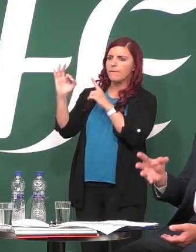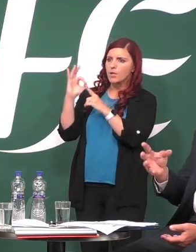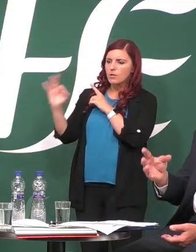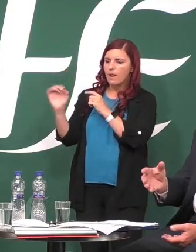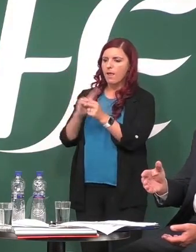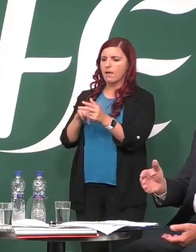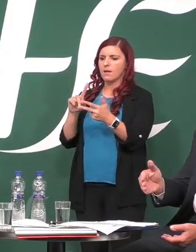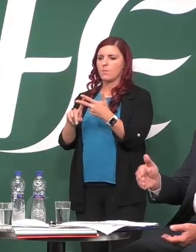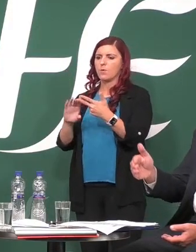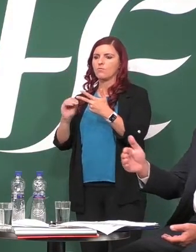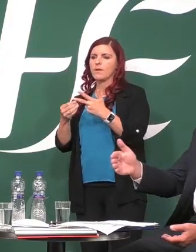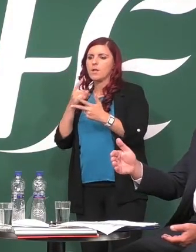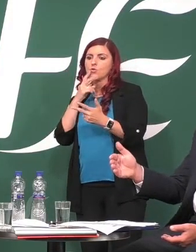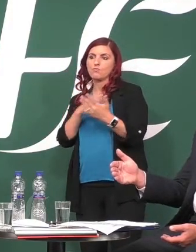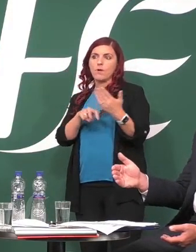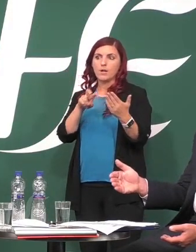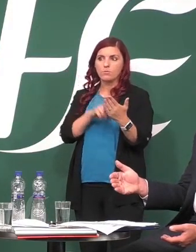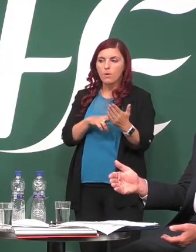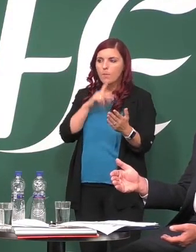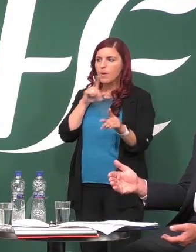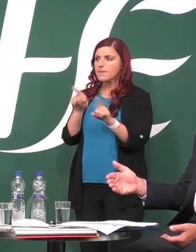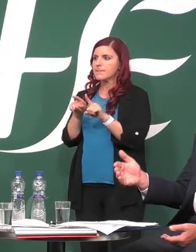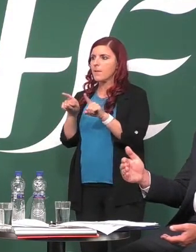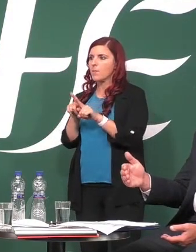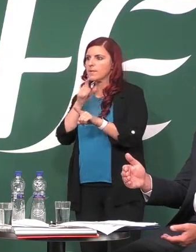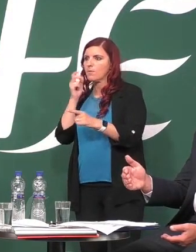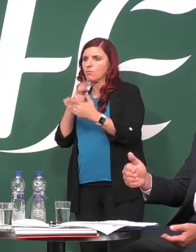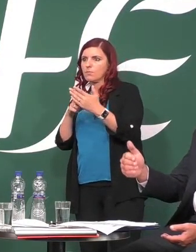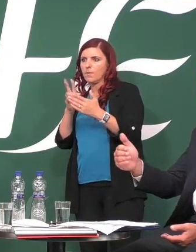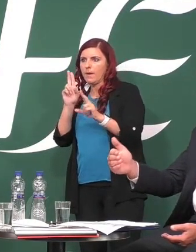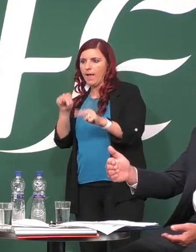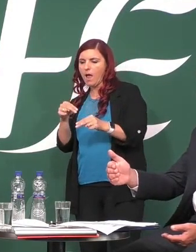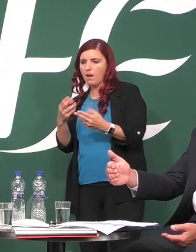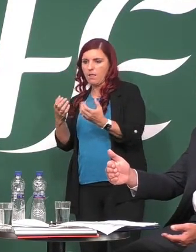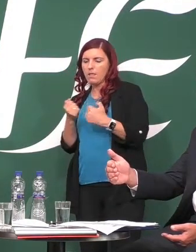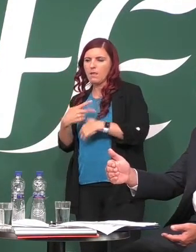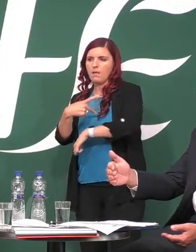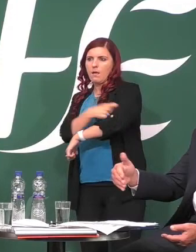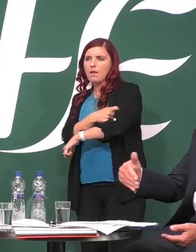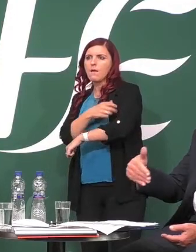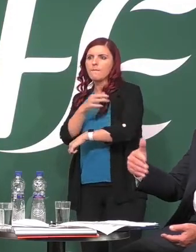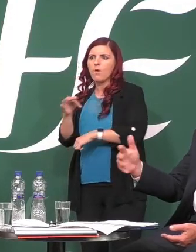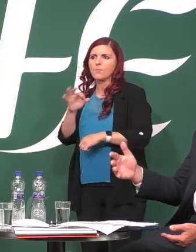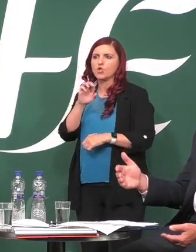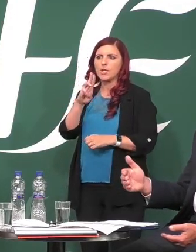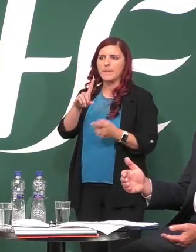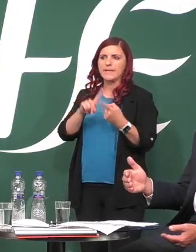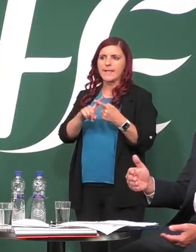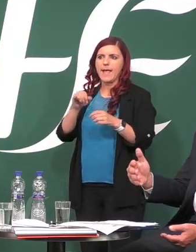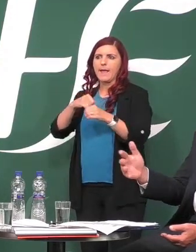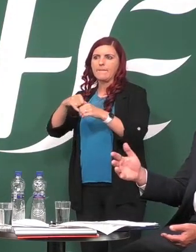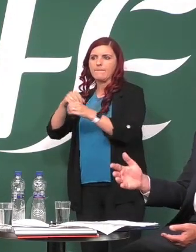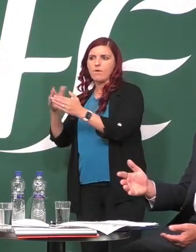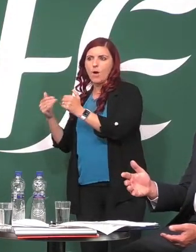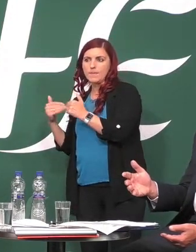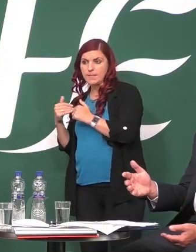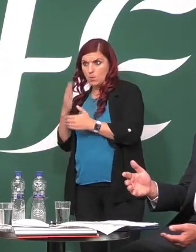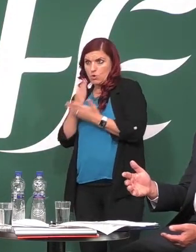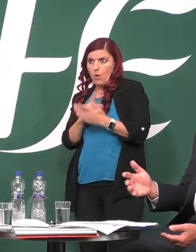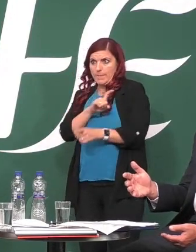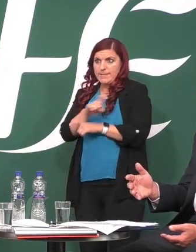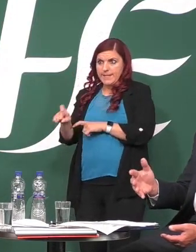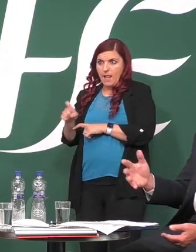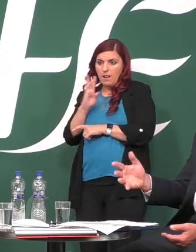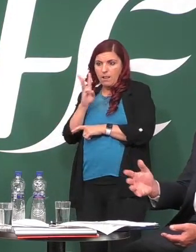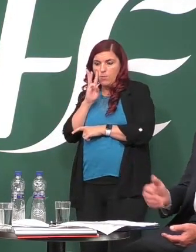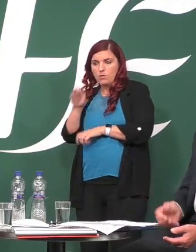channels. So not only can you register, but we're also seeing interest through GPs and pharmacies. So some GPs are still participating, and there's a network of pharmacies still offering